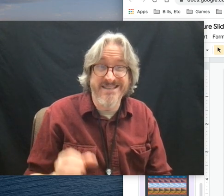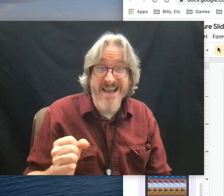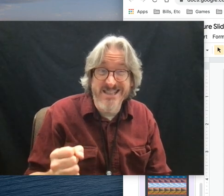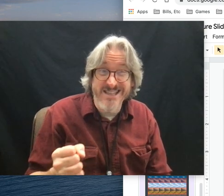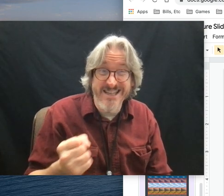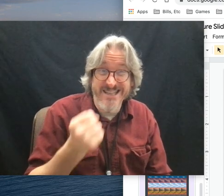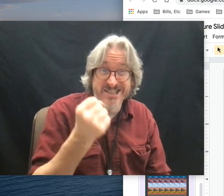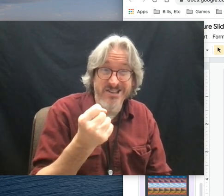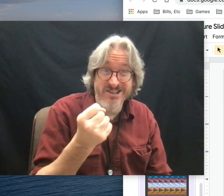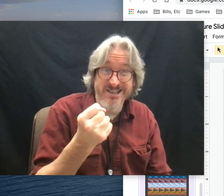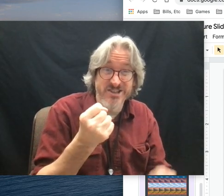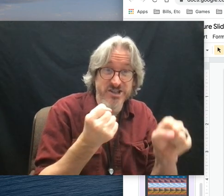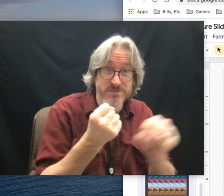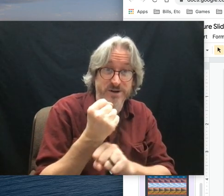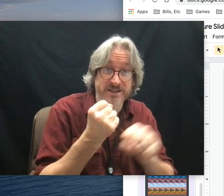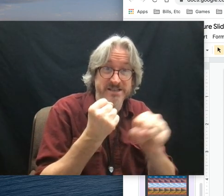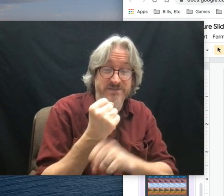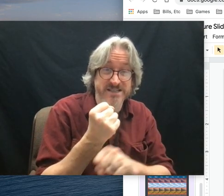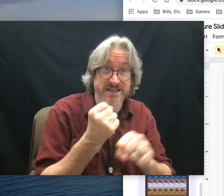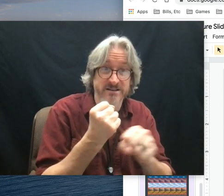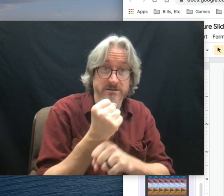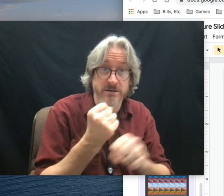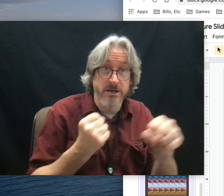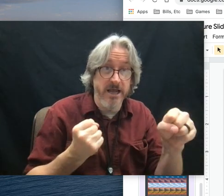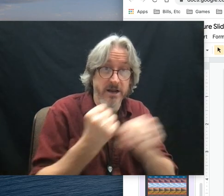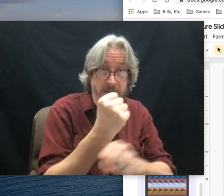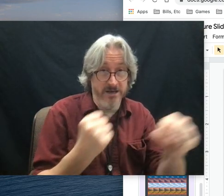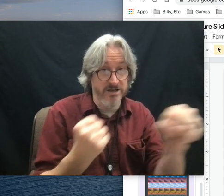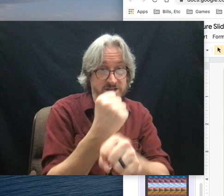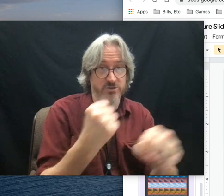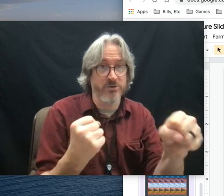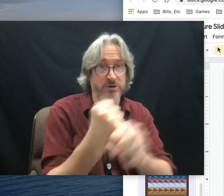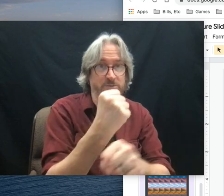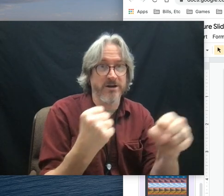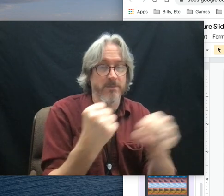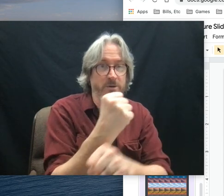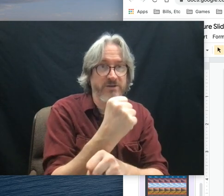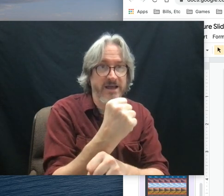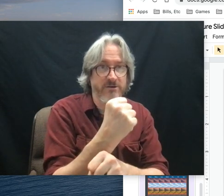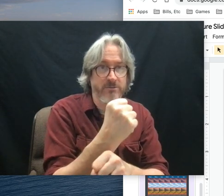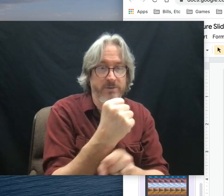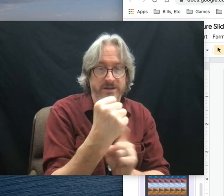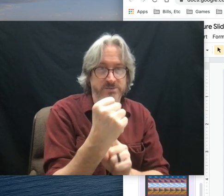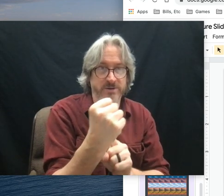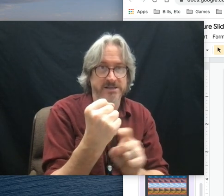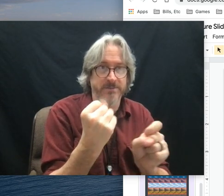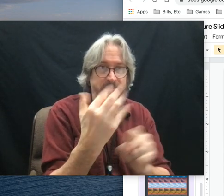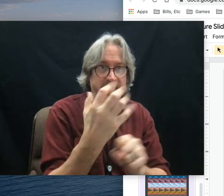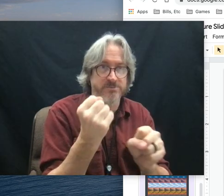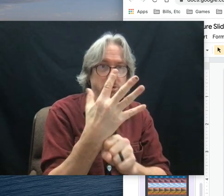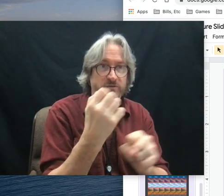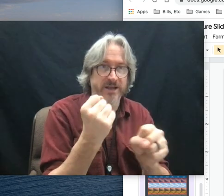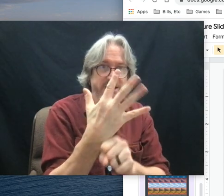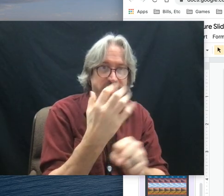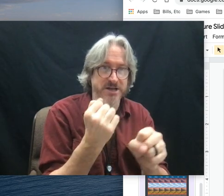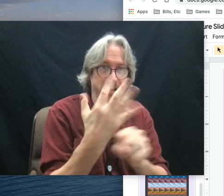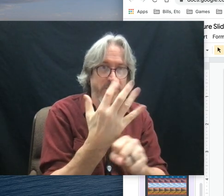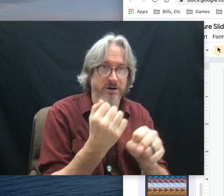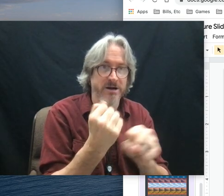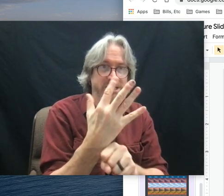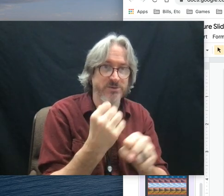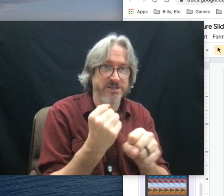but it's actually easier to just bring this fist in. In truth, you're bringing them both together, but this one ends up, it's moving to